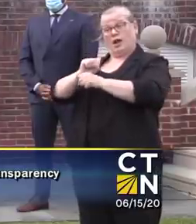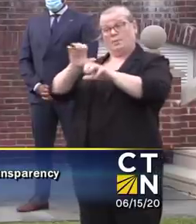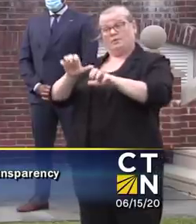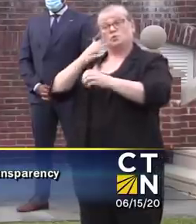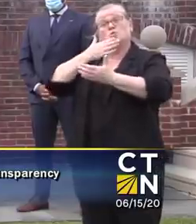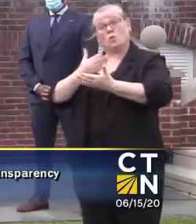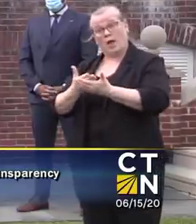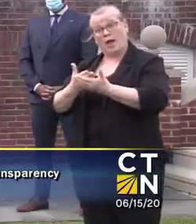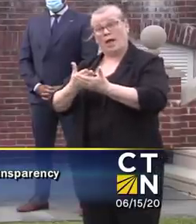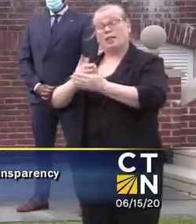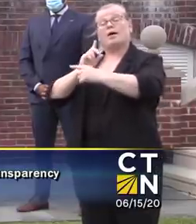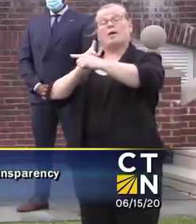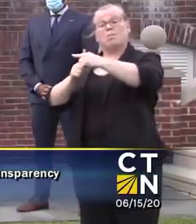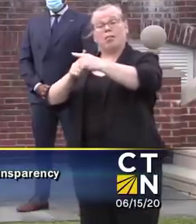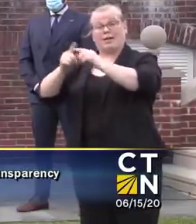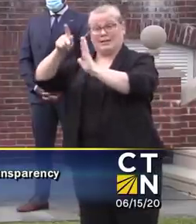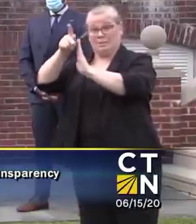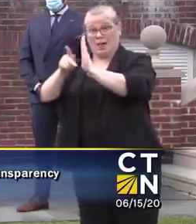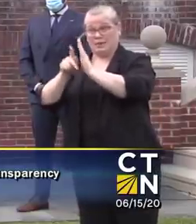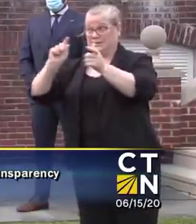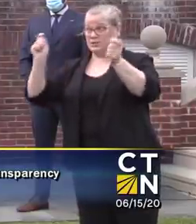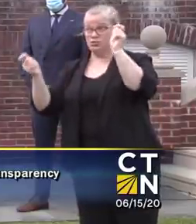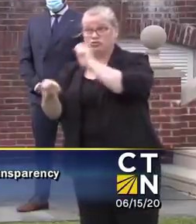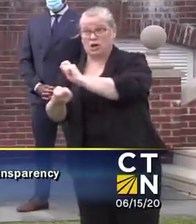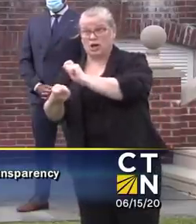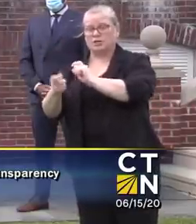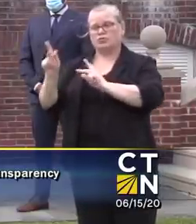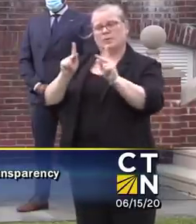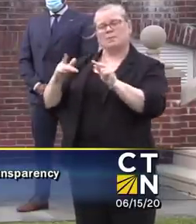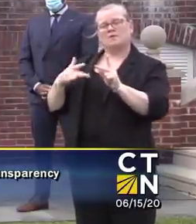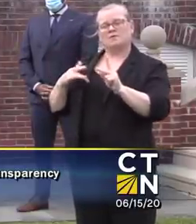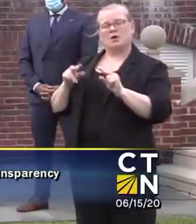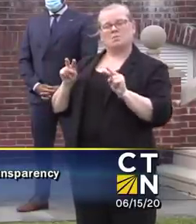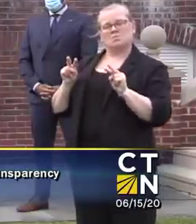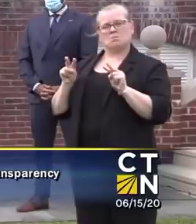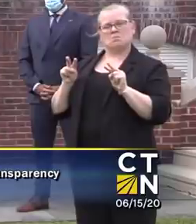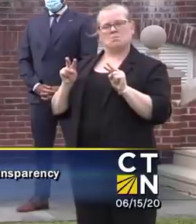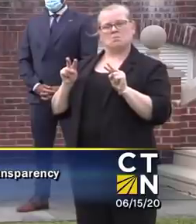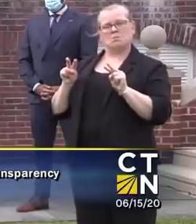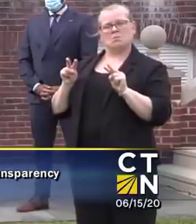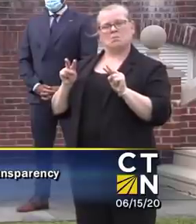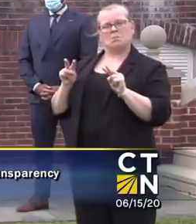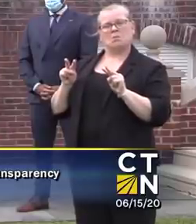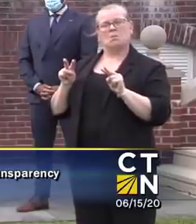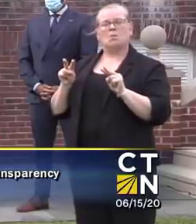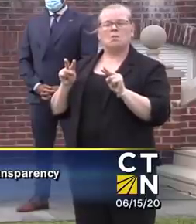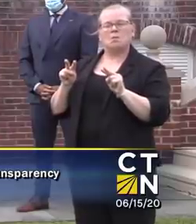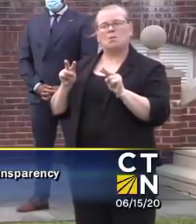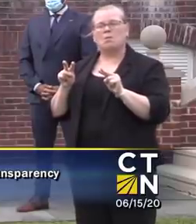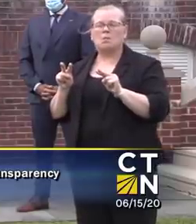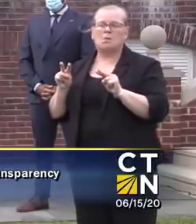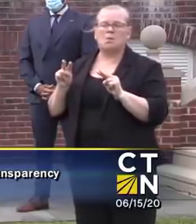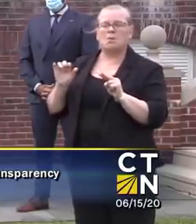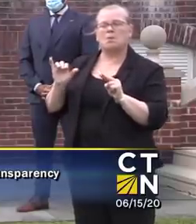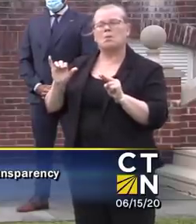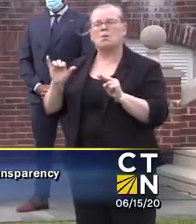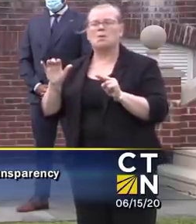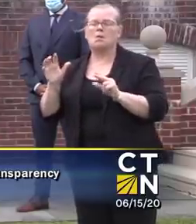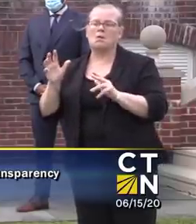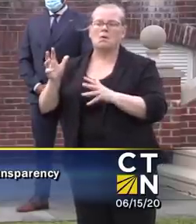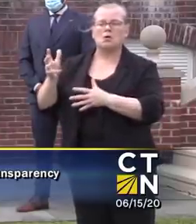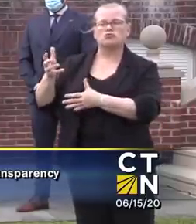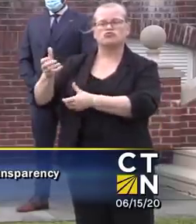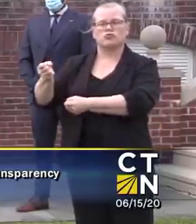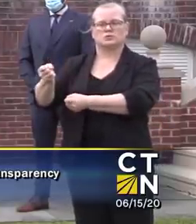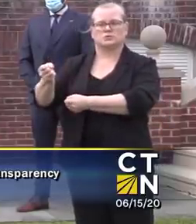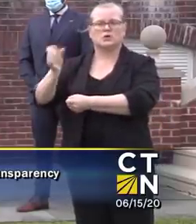more trust. But if we don't contend with the historical context as to where we are and how to move forward, then you're always